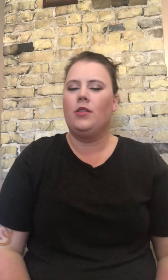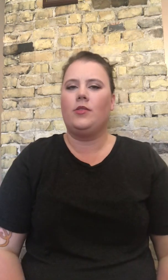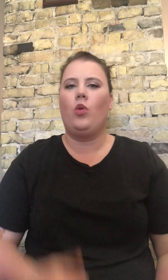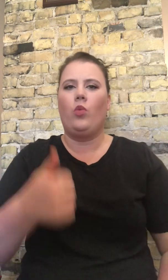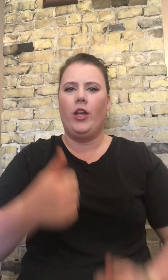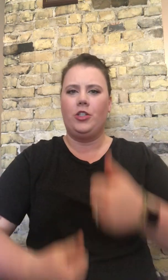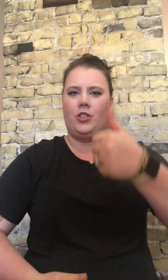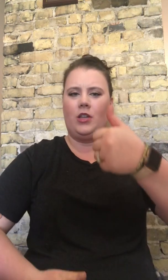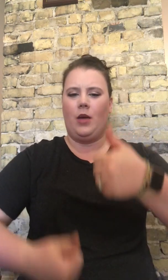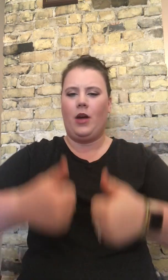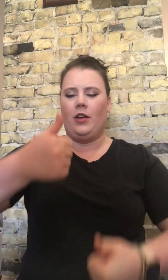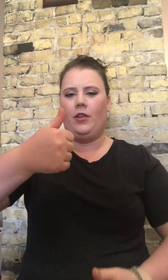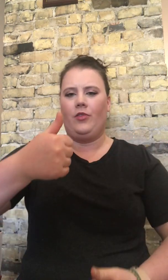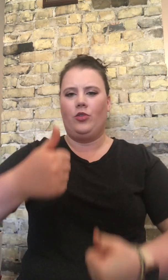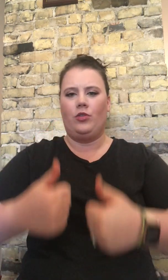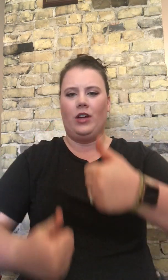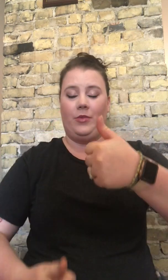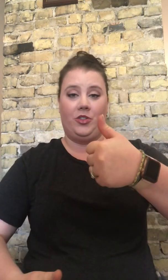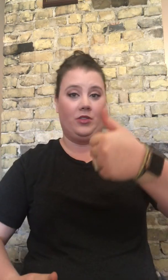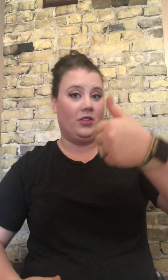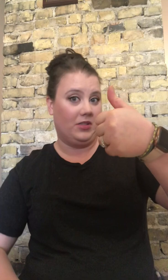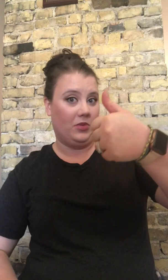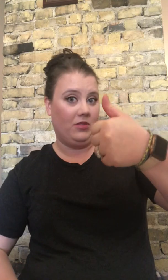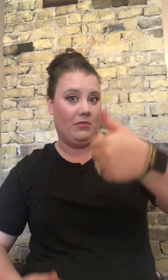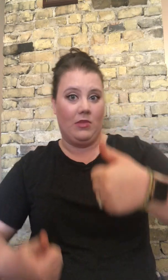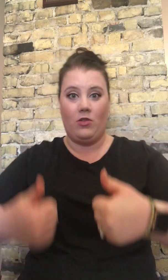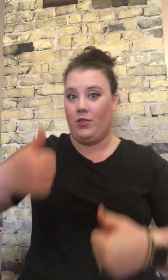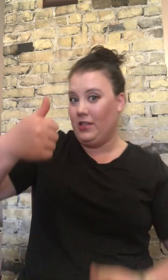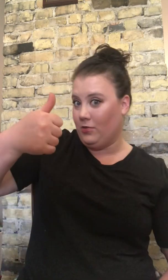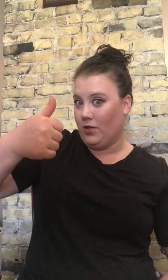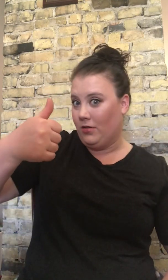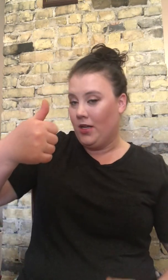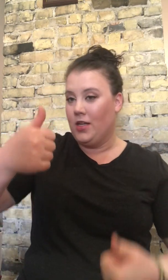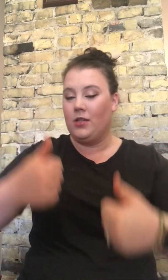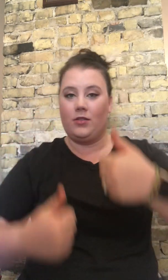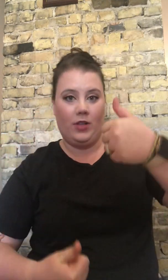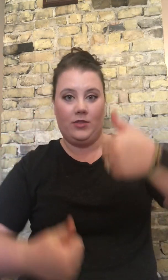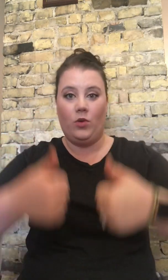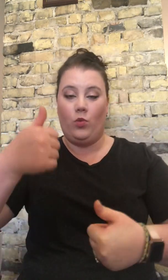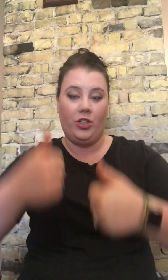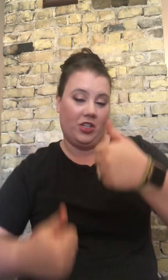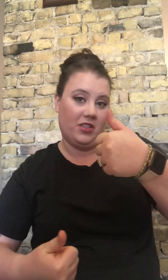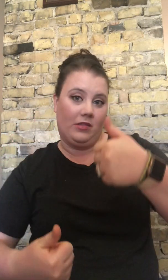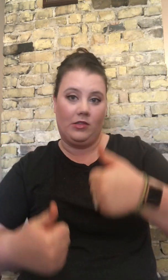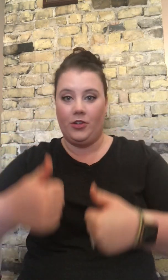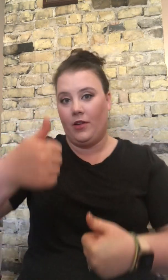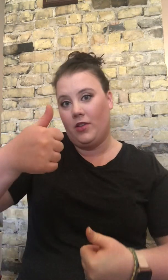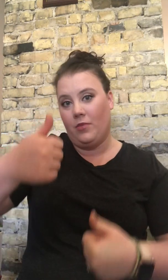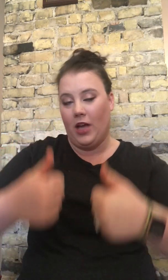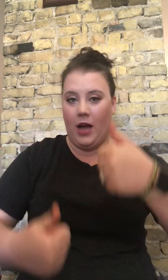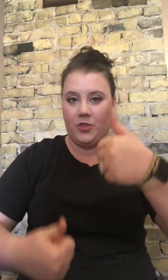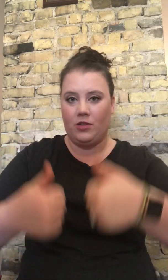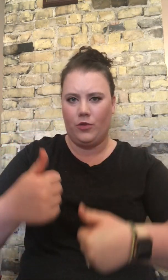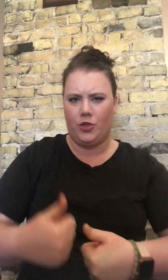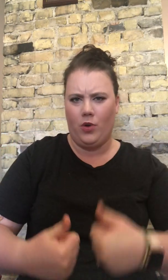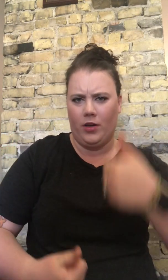So which, I'm kind of giving you the option, this one or this one. So that's what which is. You're giving them the option of which one.